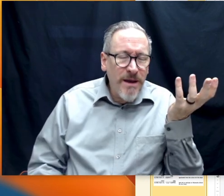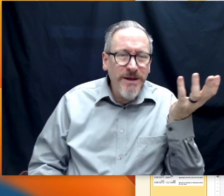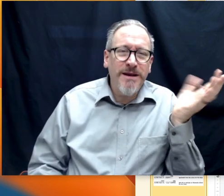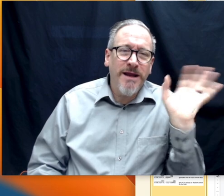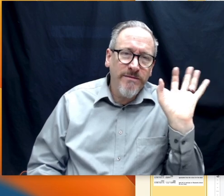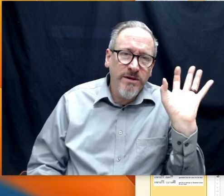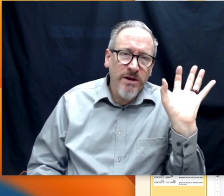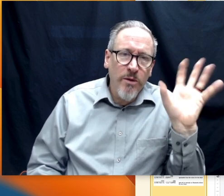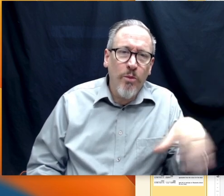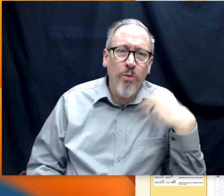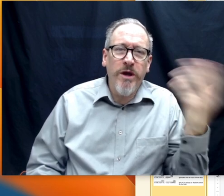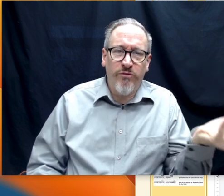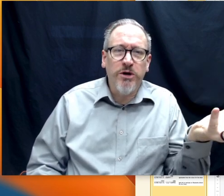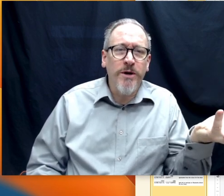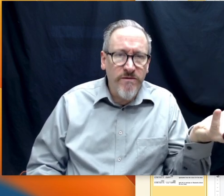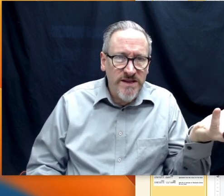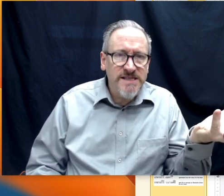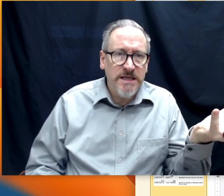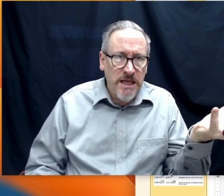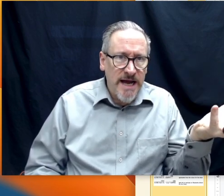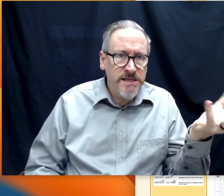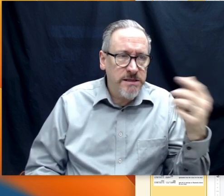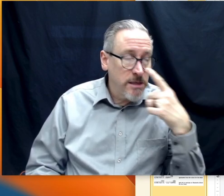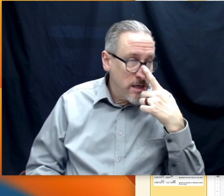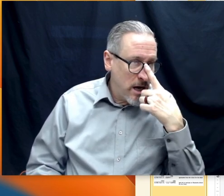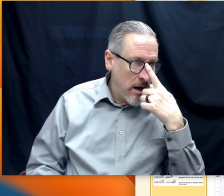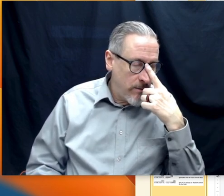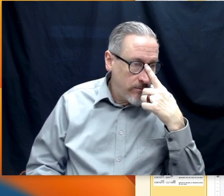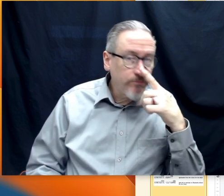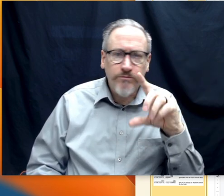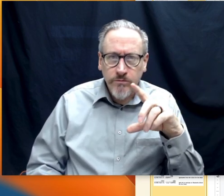So, I mean, if we're going over this in class,